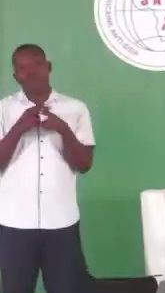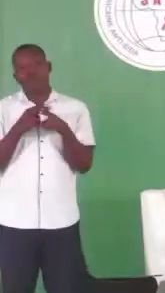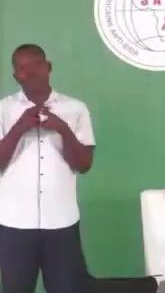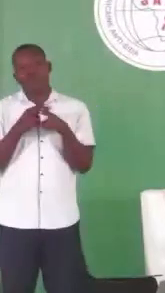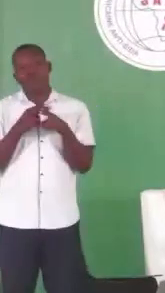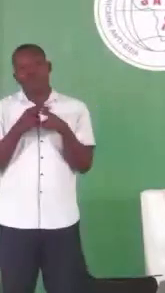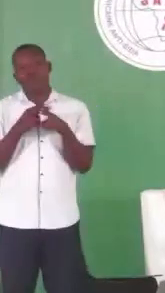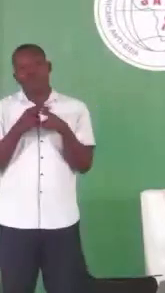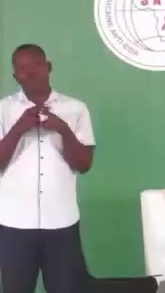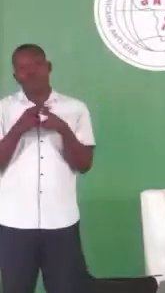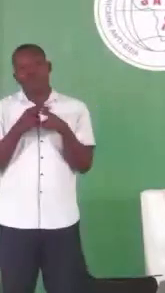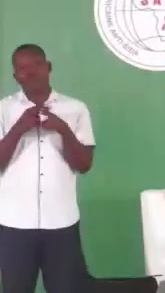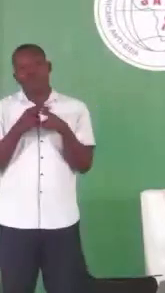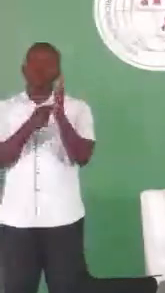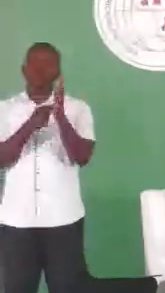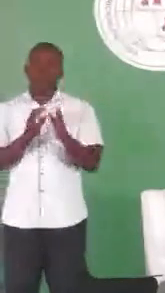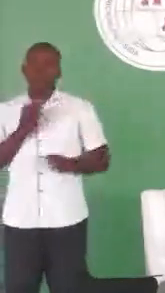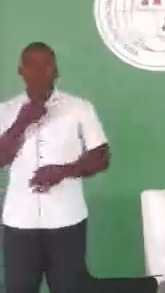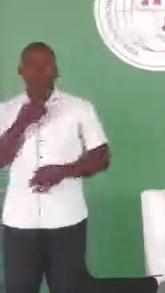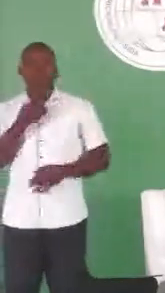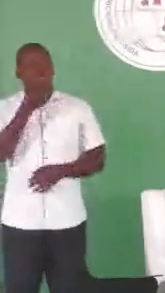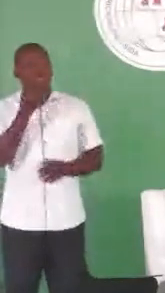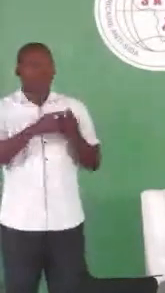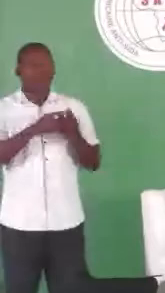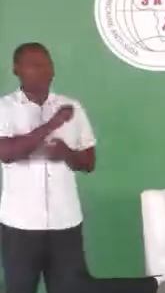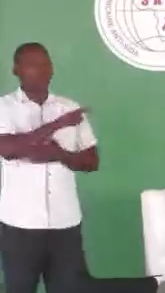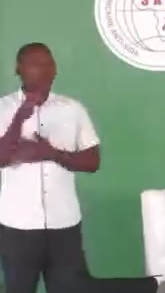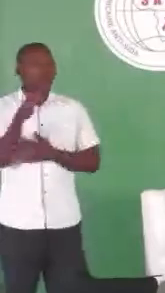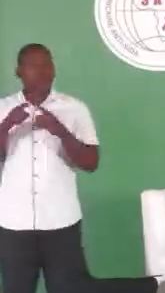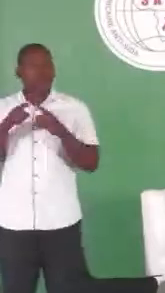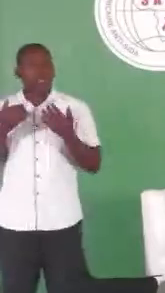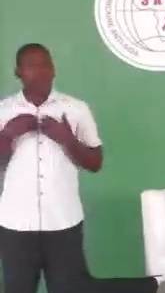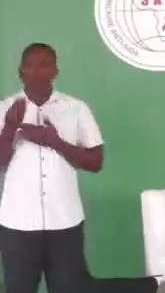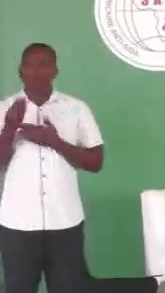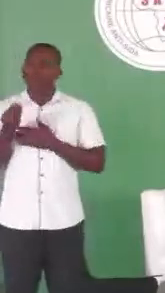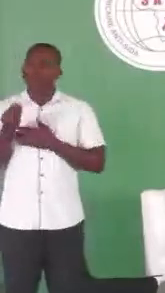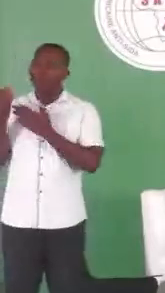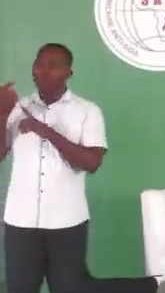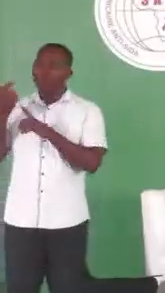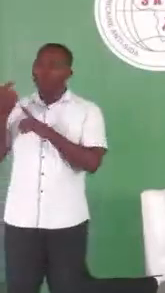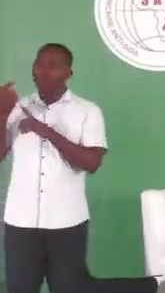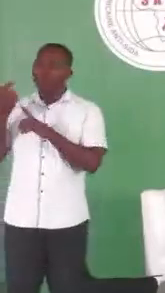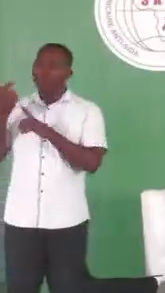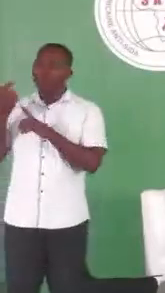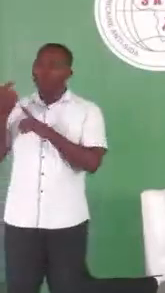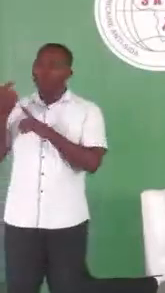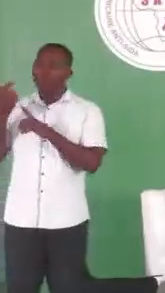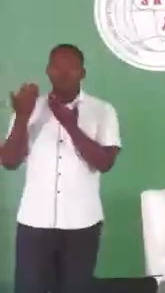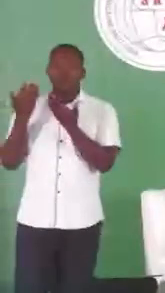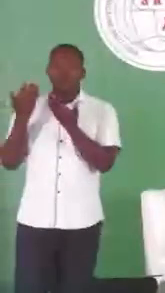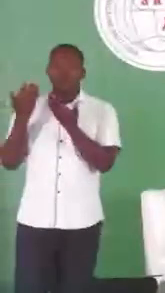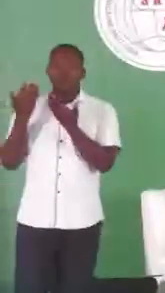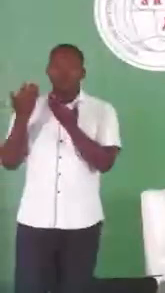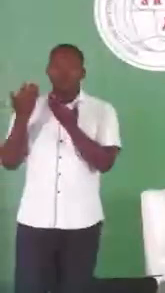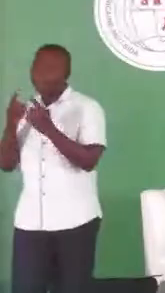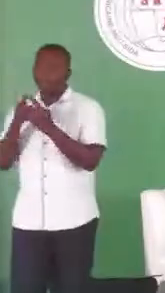to present our data. But some few months ago, we've actually been approached to